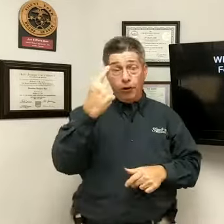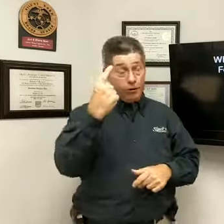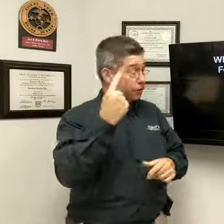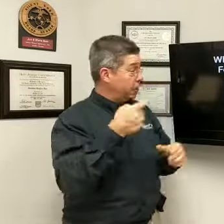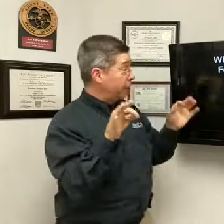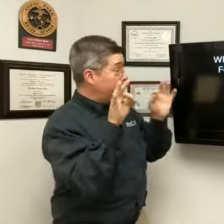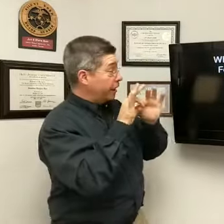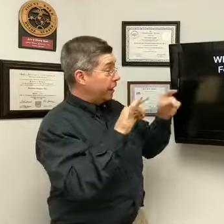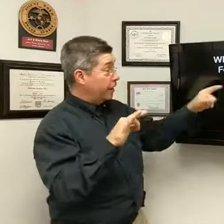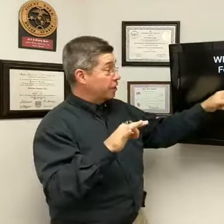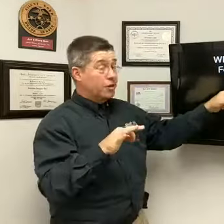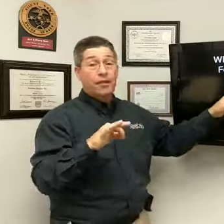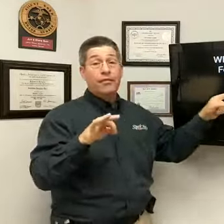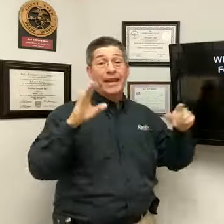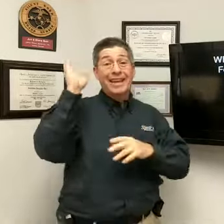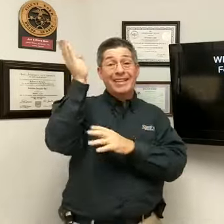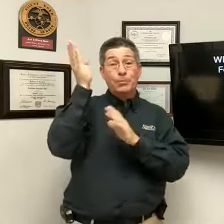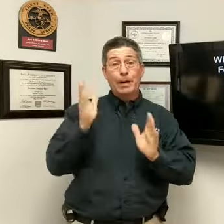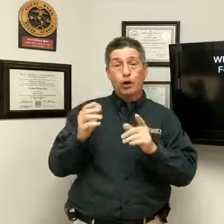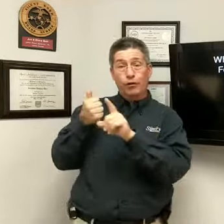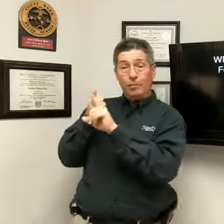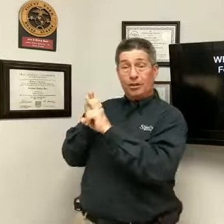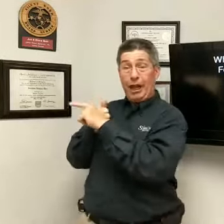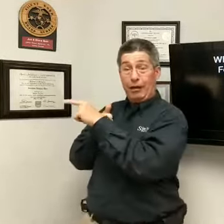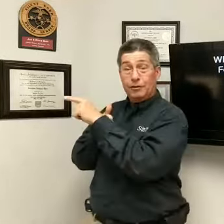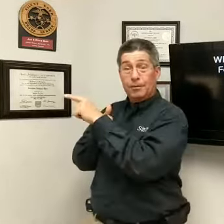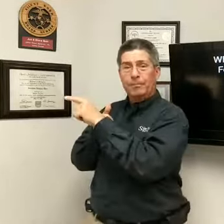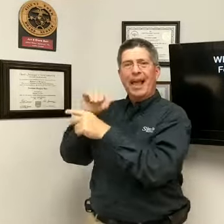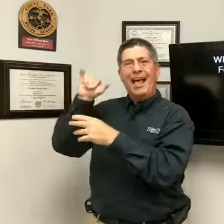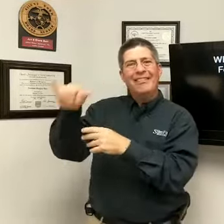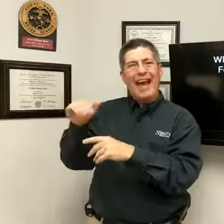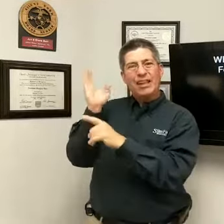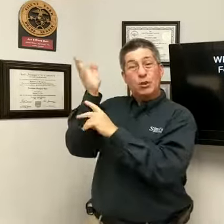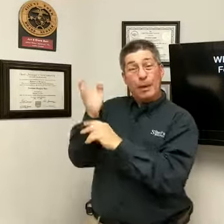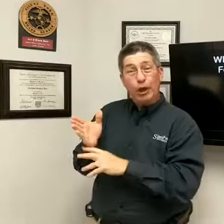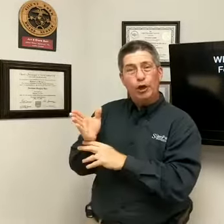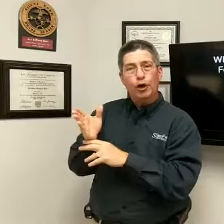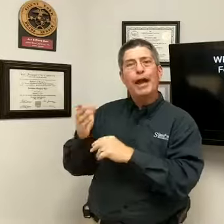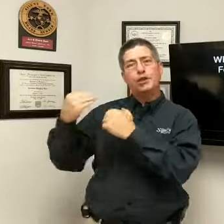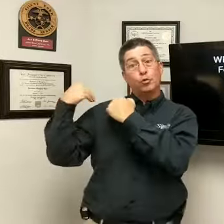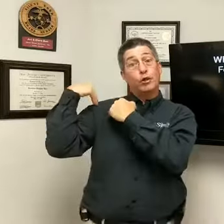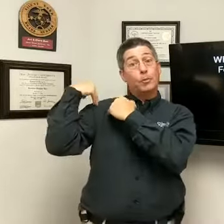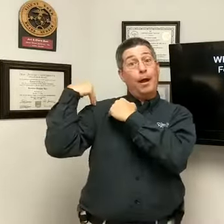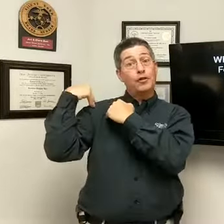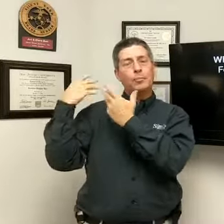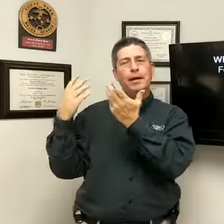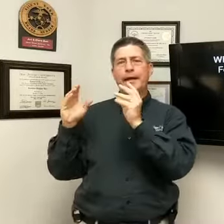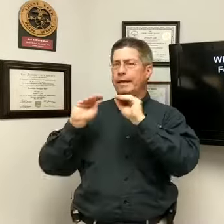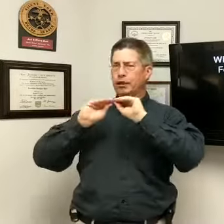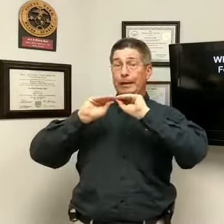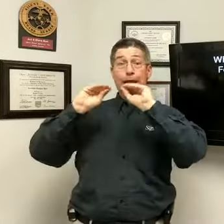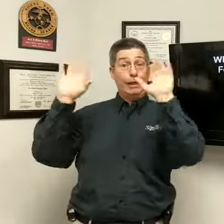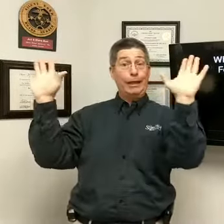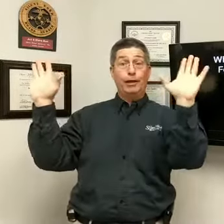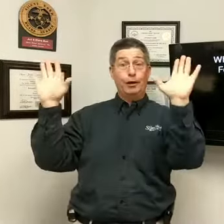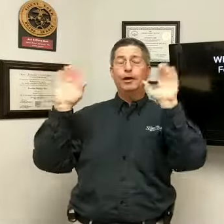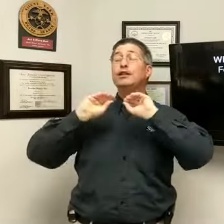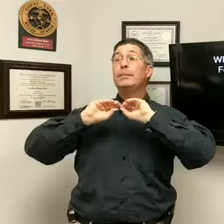First, it is the speaker themselves. That speaker has a responsibility to be clear, to be